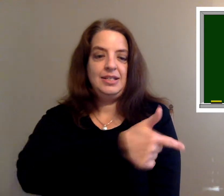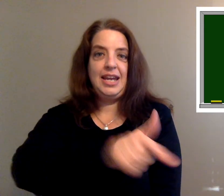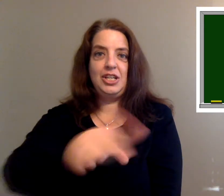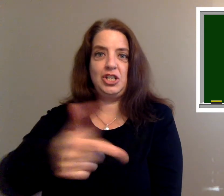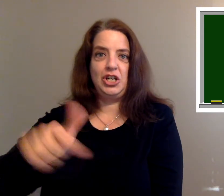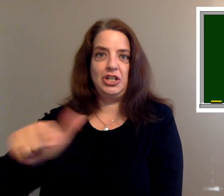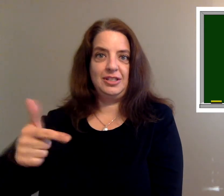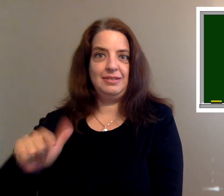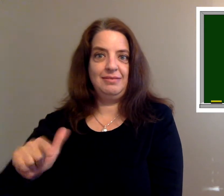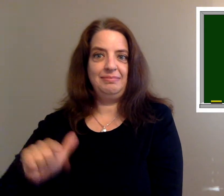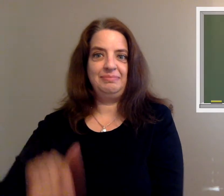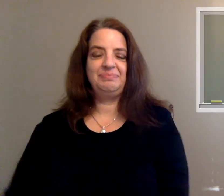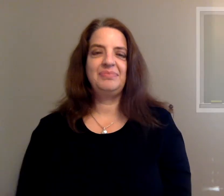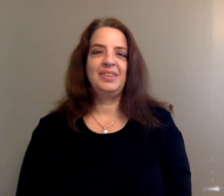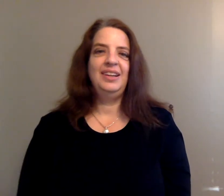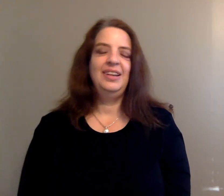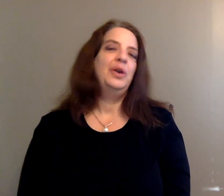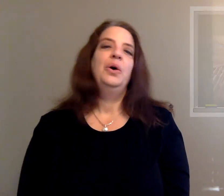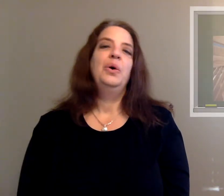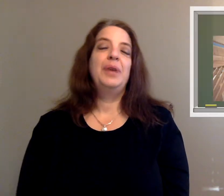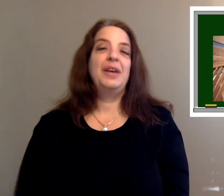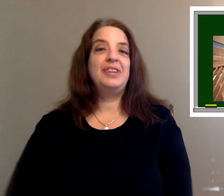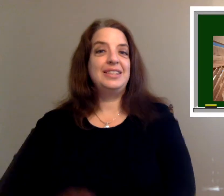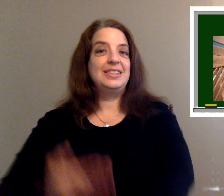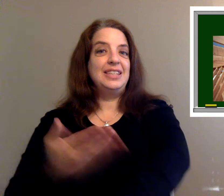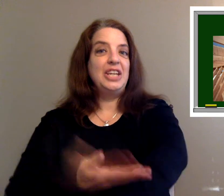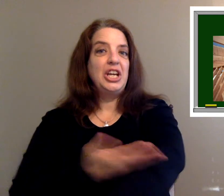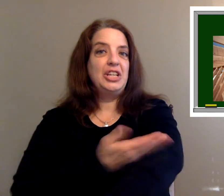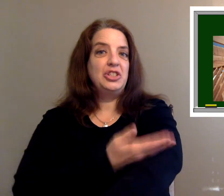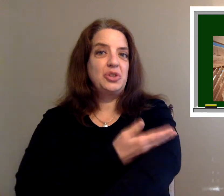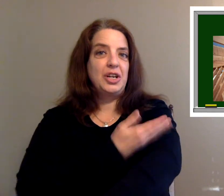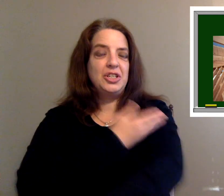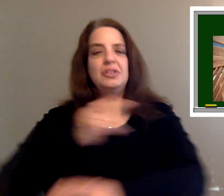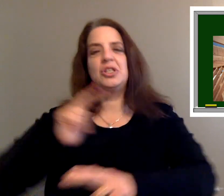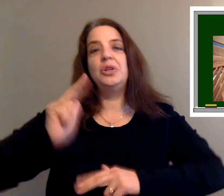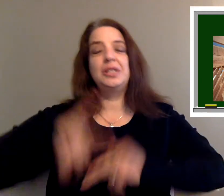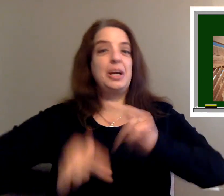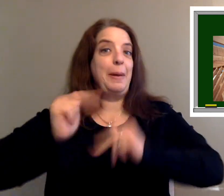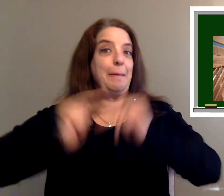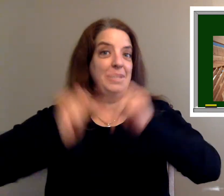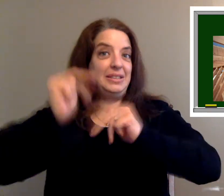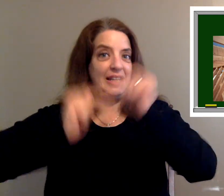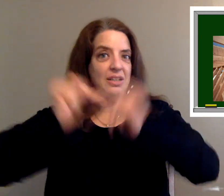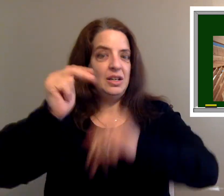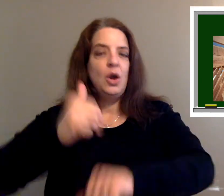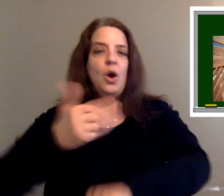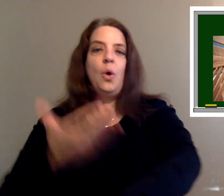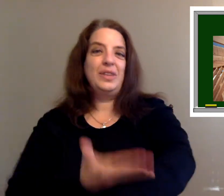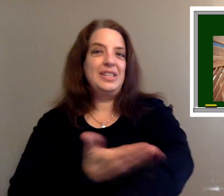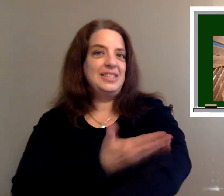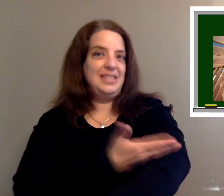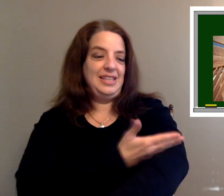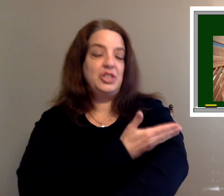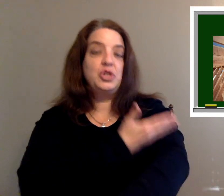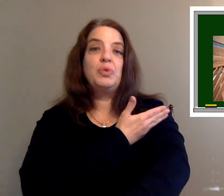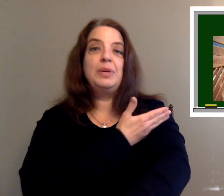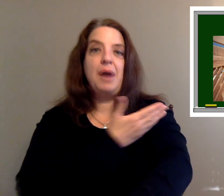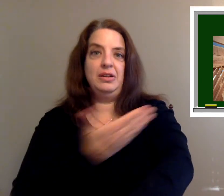take turns. We have classes in construction. So you could talk about building, or this is the sign to remodel or